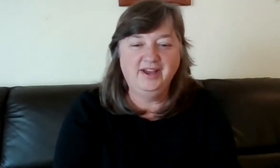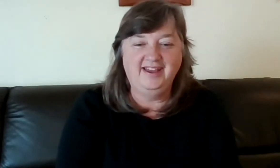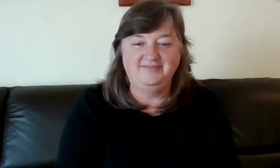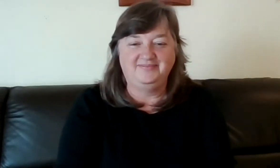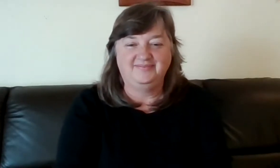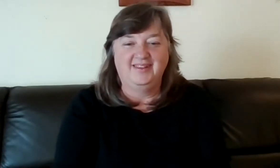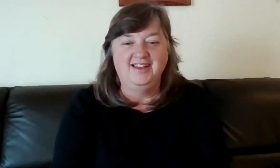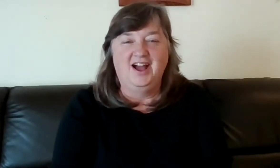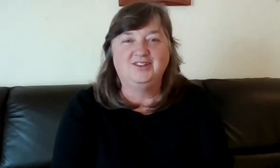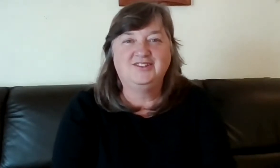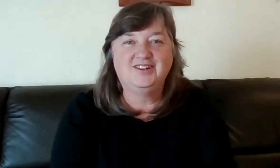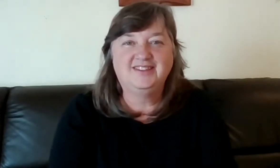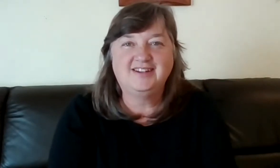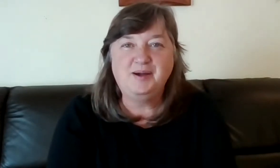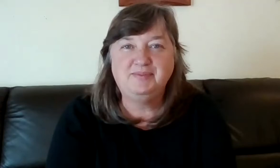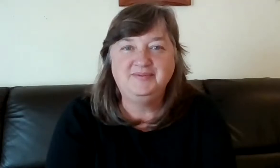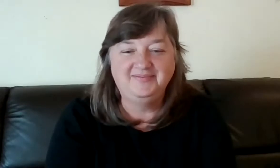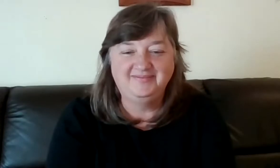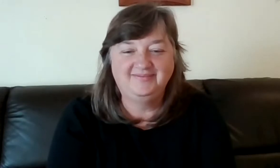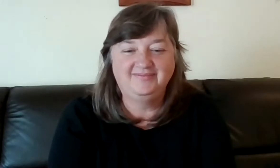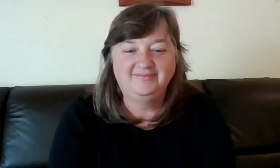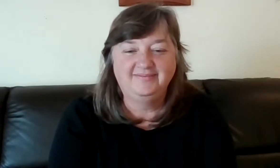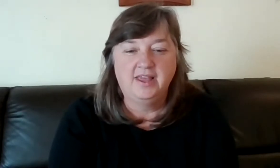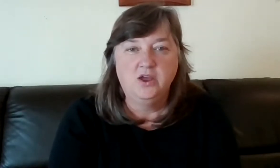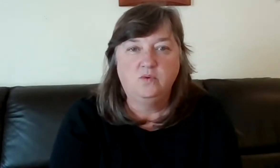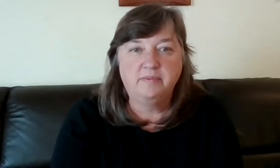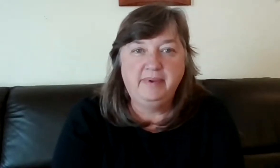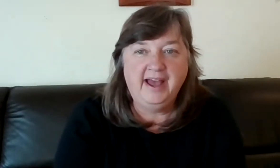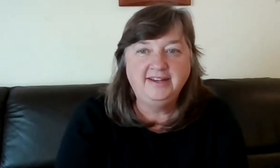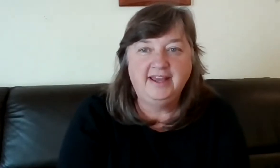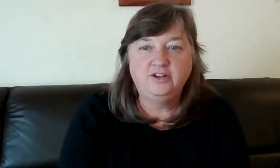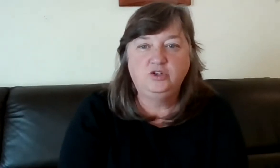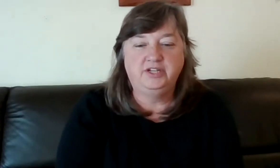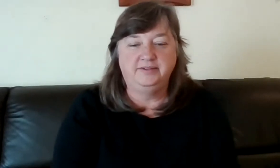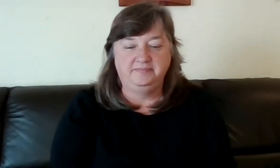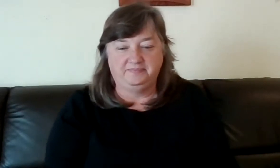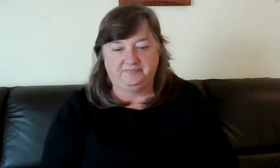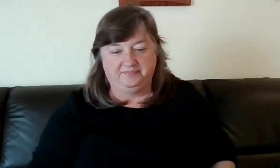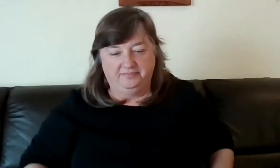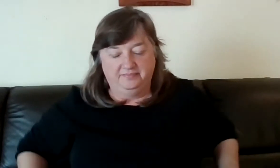Okay, I'll start at the top with bad and good.